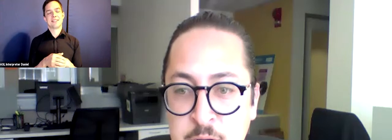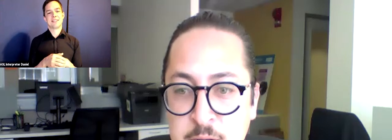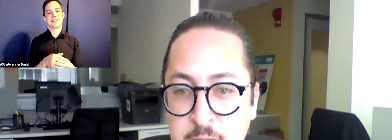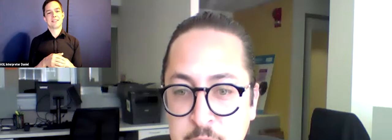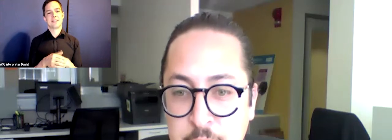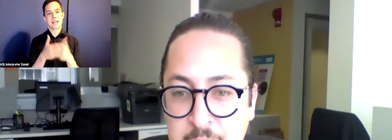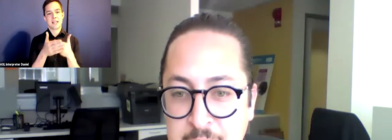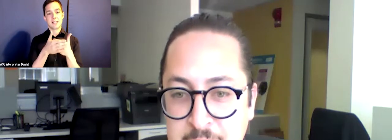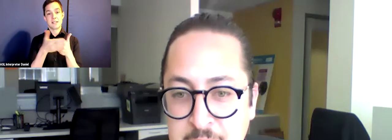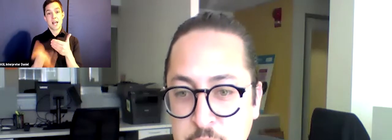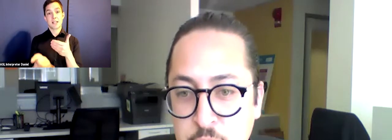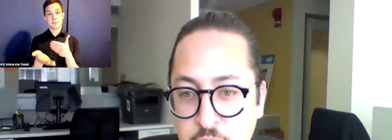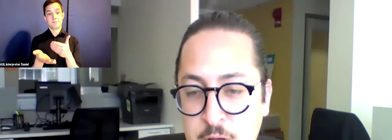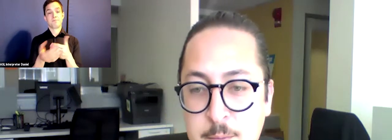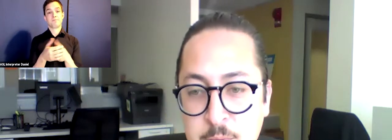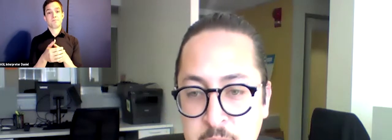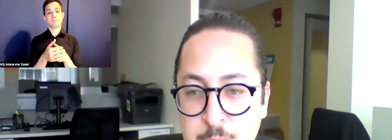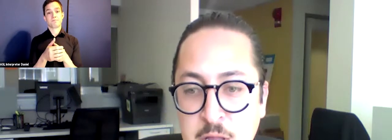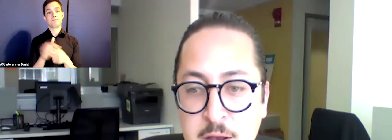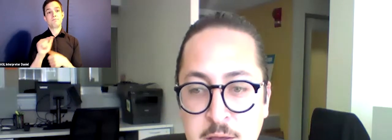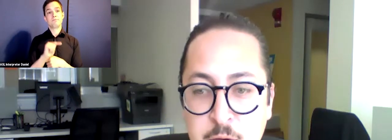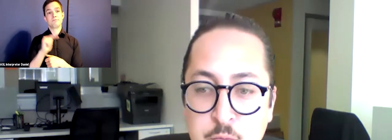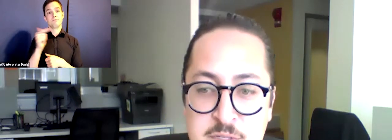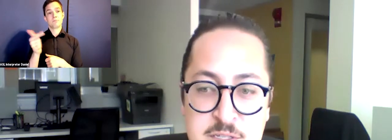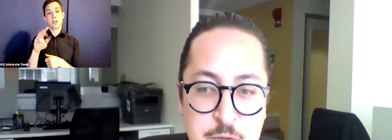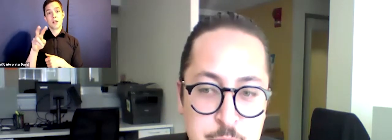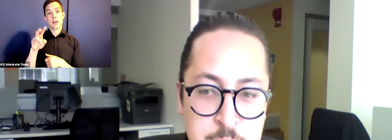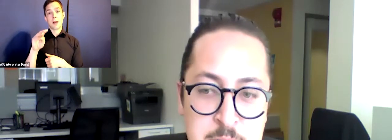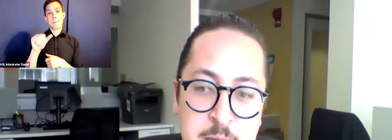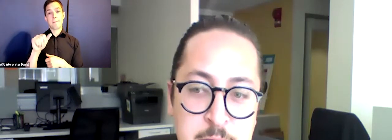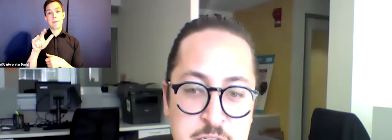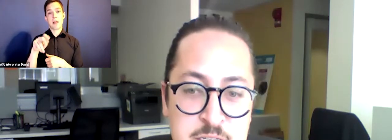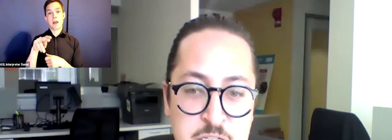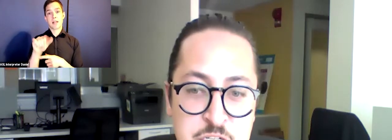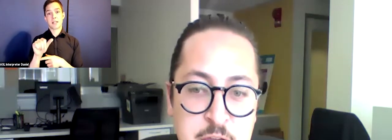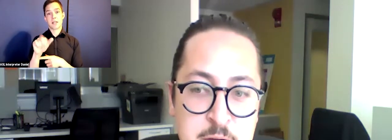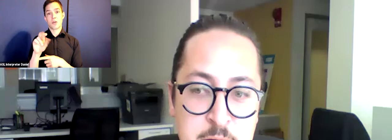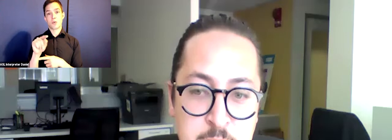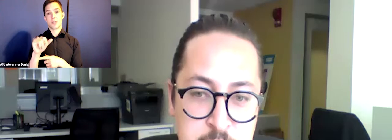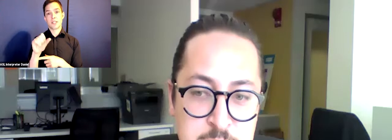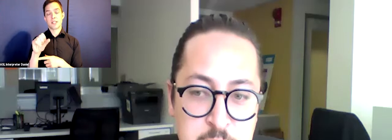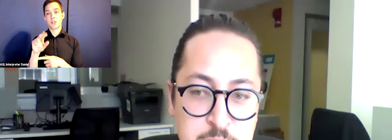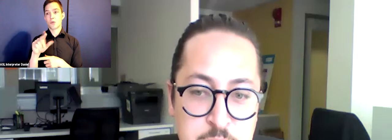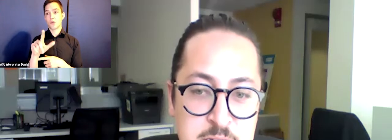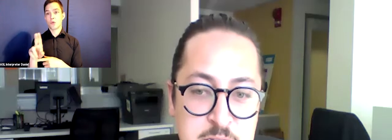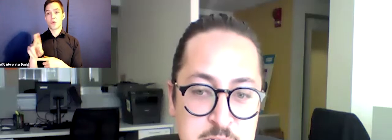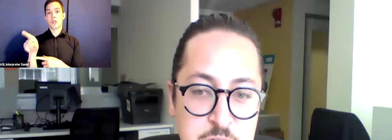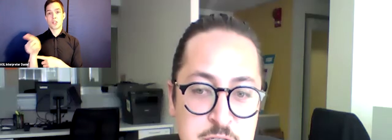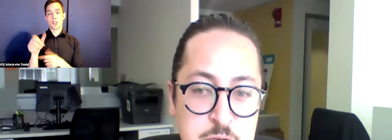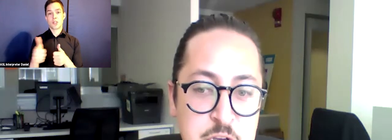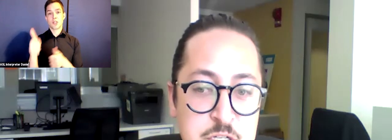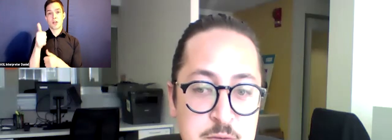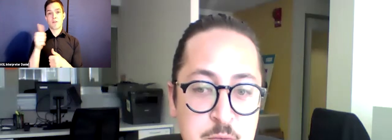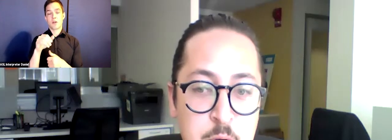Next, we're going to go ahead and hear from Melania Rotisulu. She's the chair for the